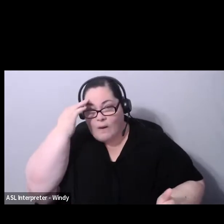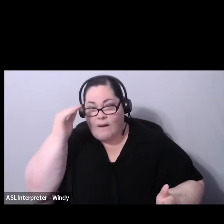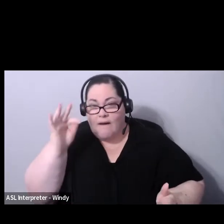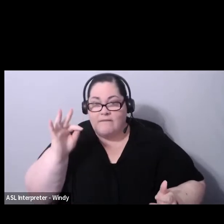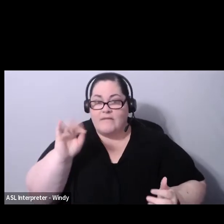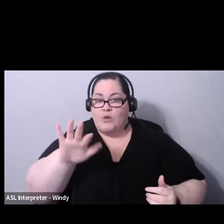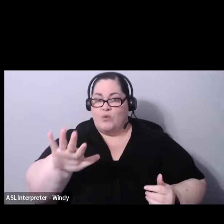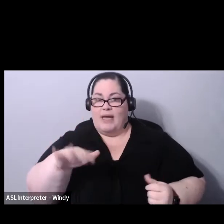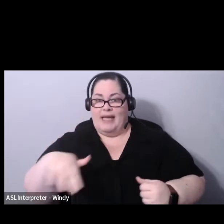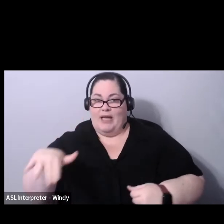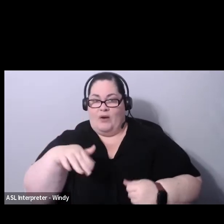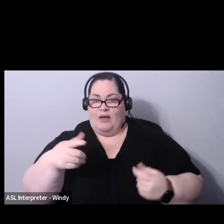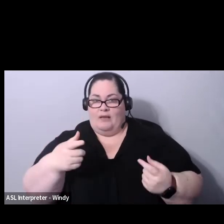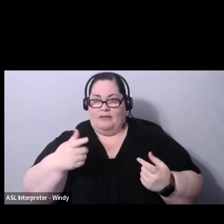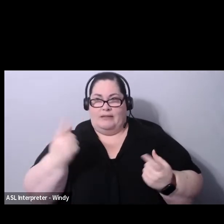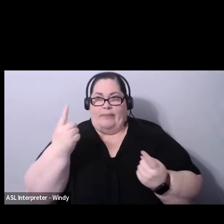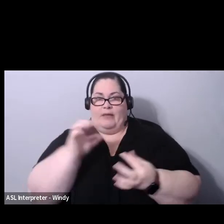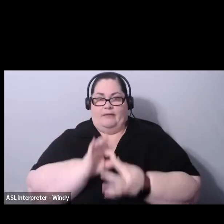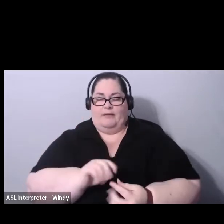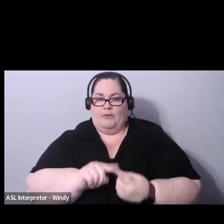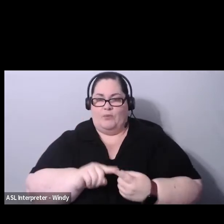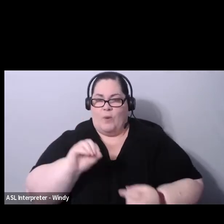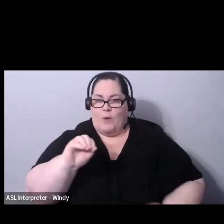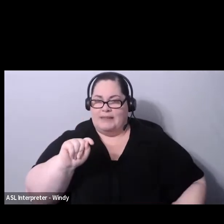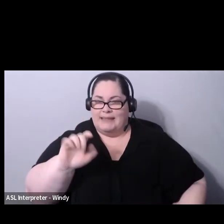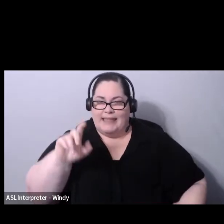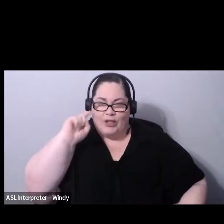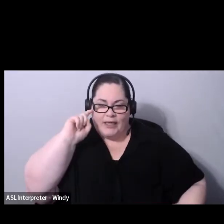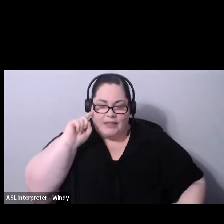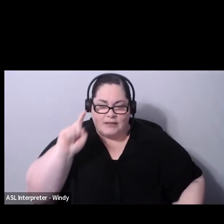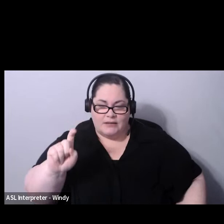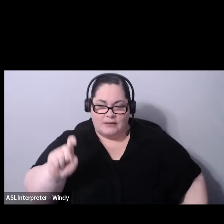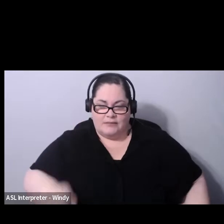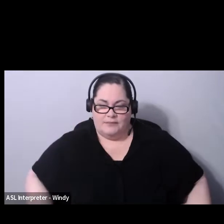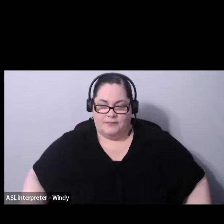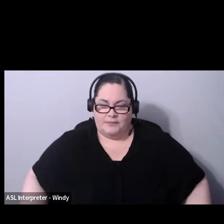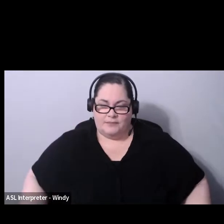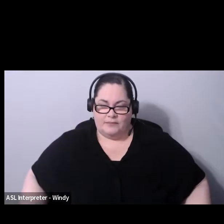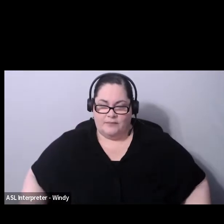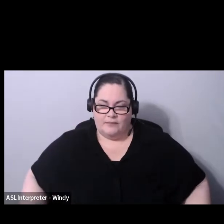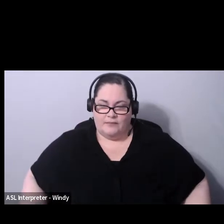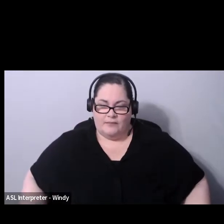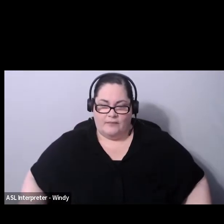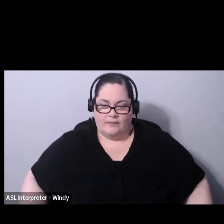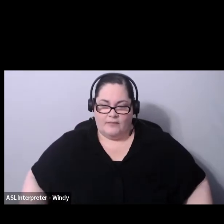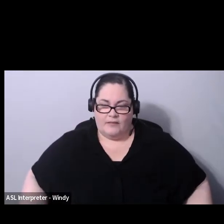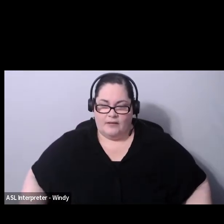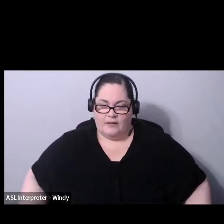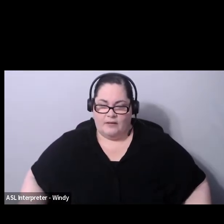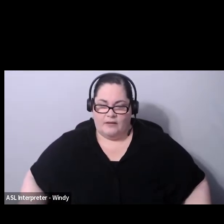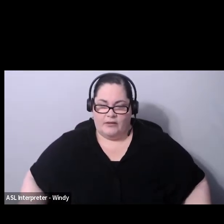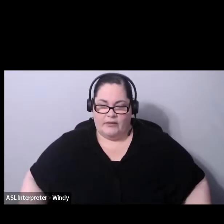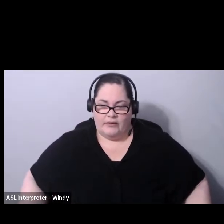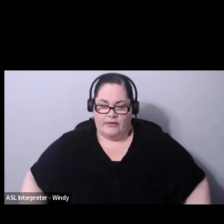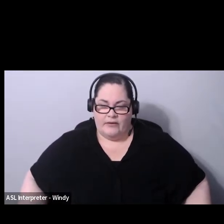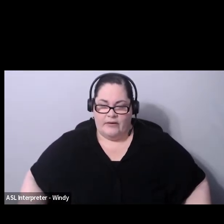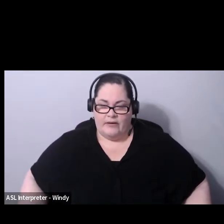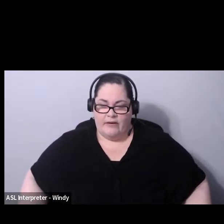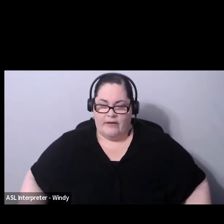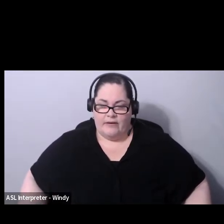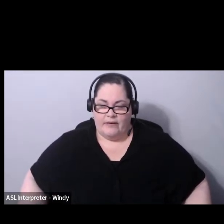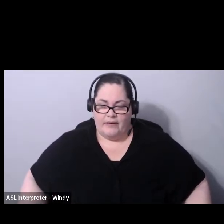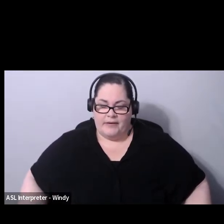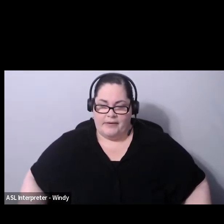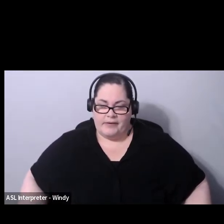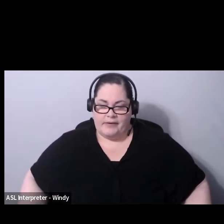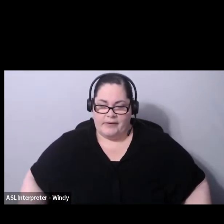your area regarding the over-the-counter hearing aids? Just kind of opening the floor.